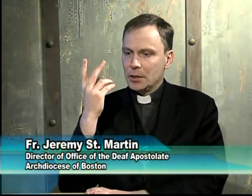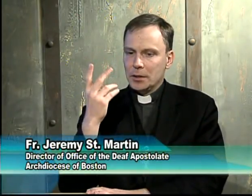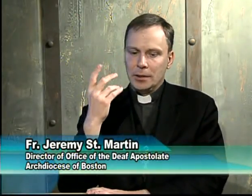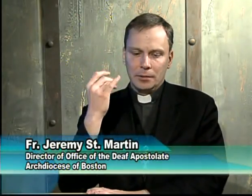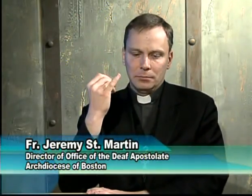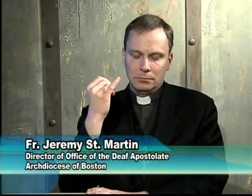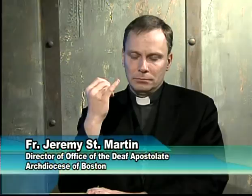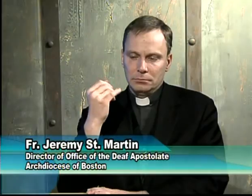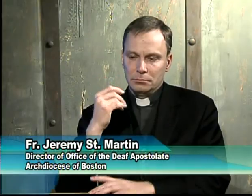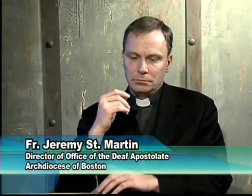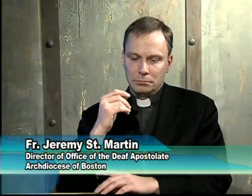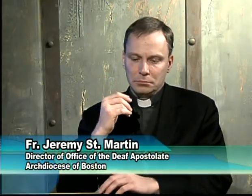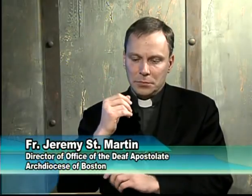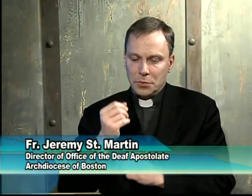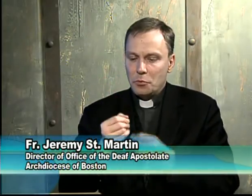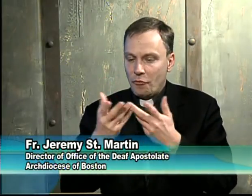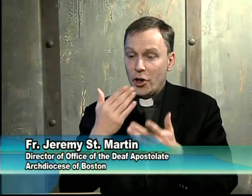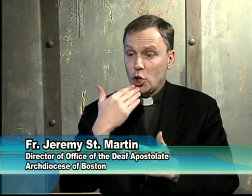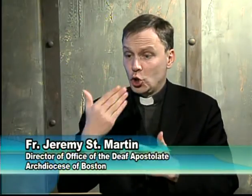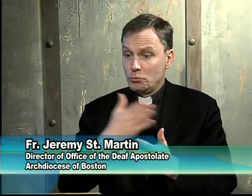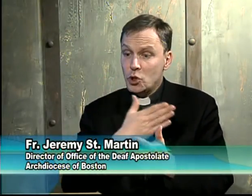they don't need to be Catholic